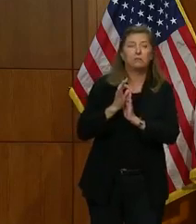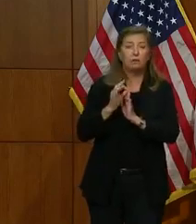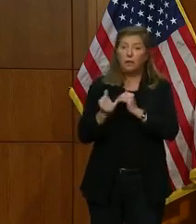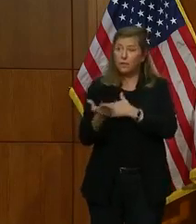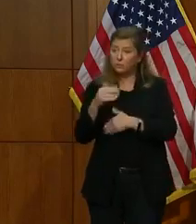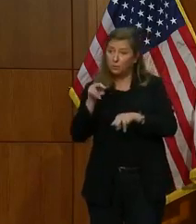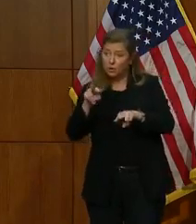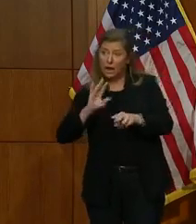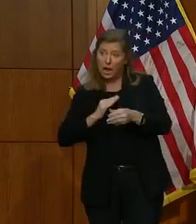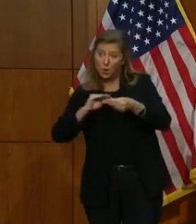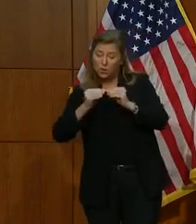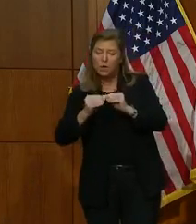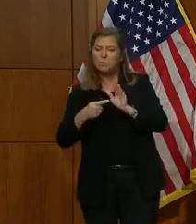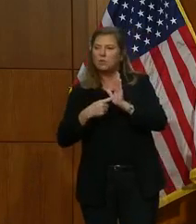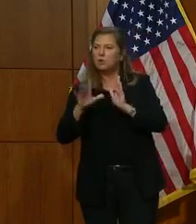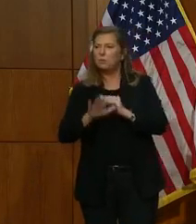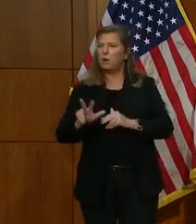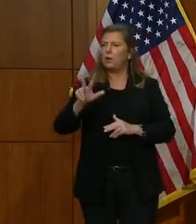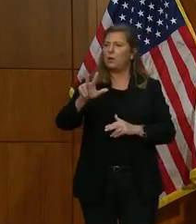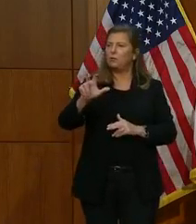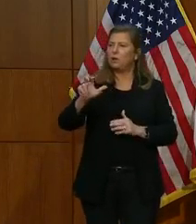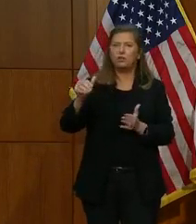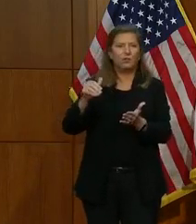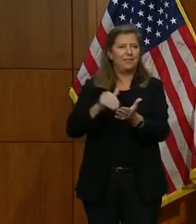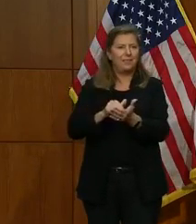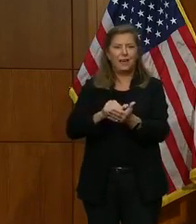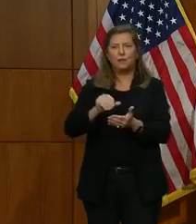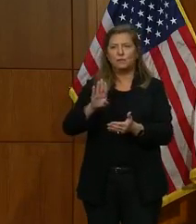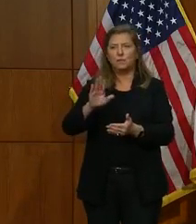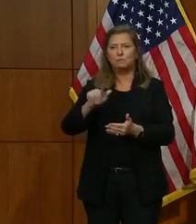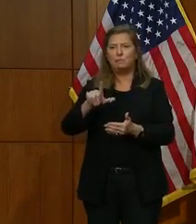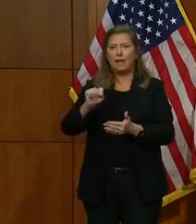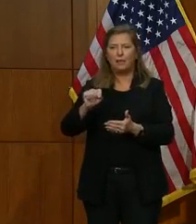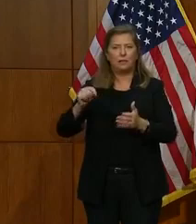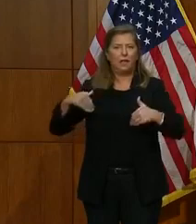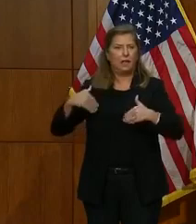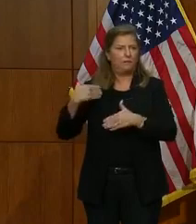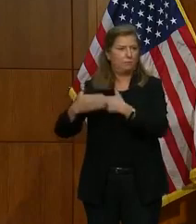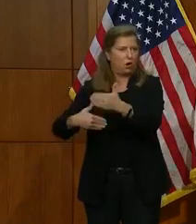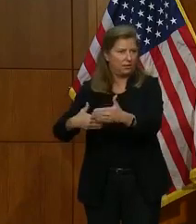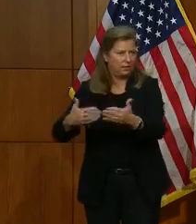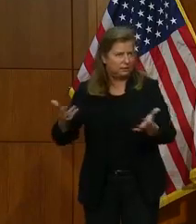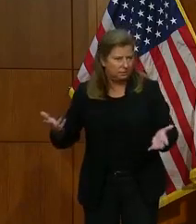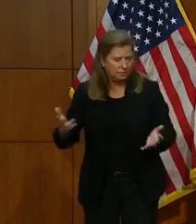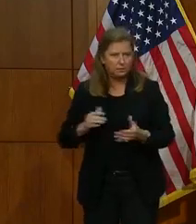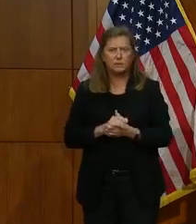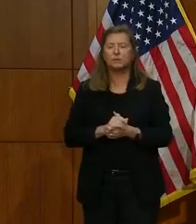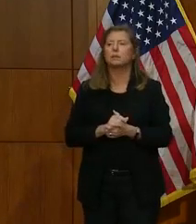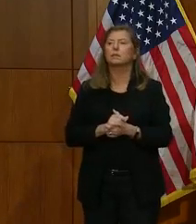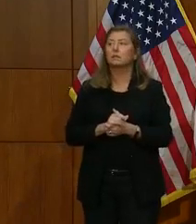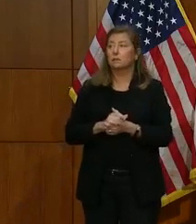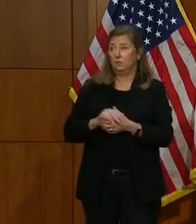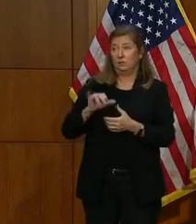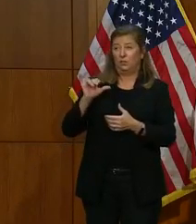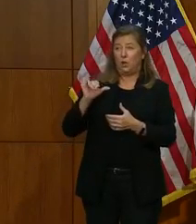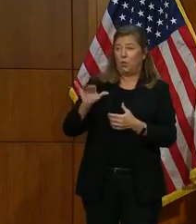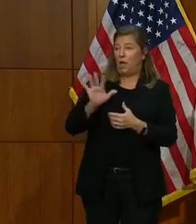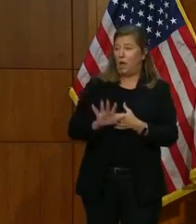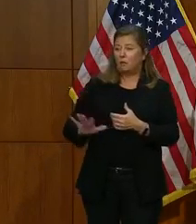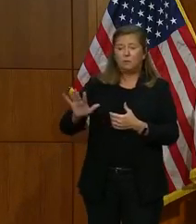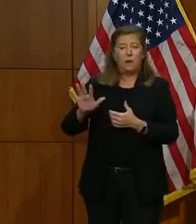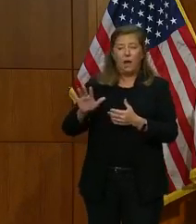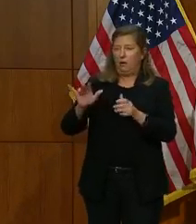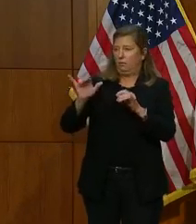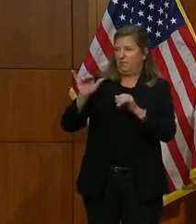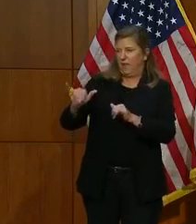statistics showed that we had about 300,000 ballots that still needed to be pre-processed. And so that is roughly about